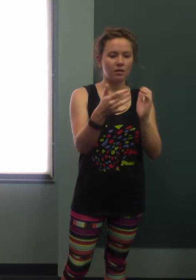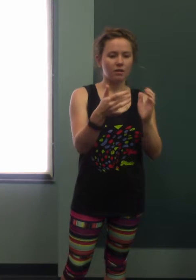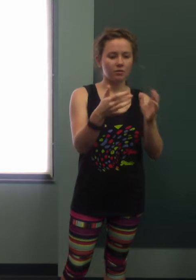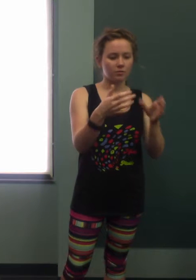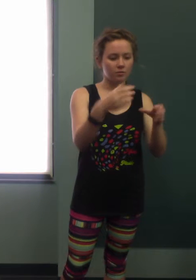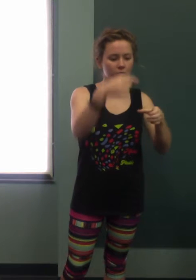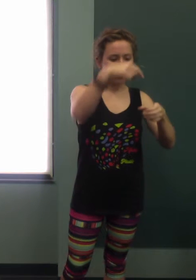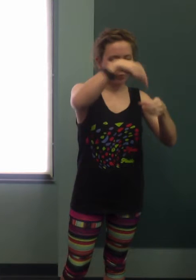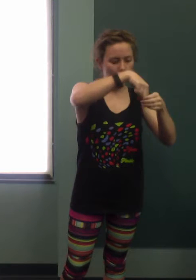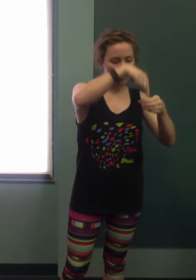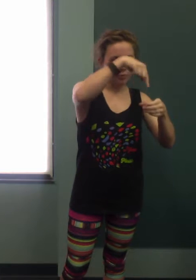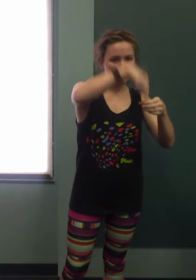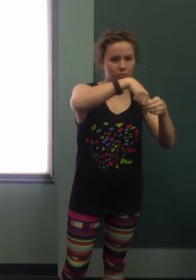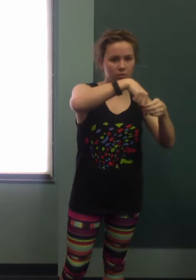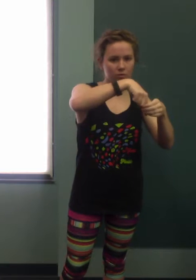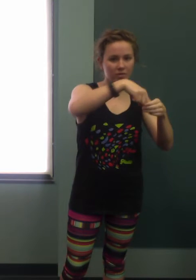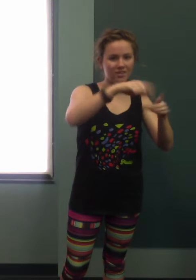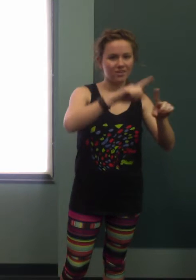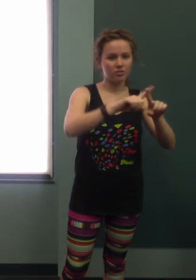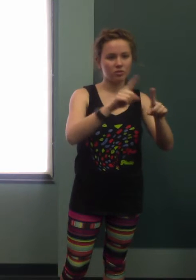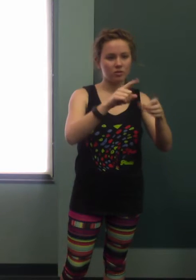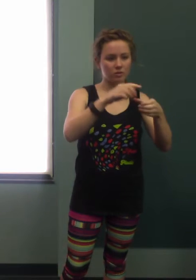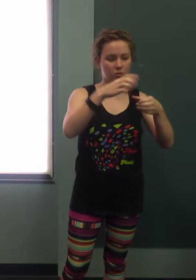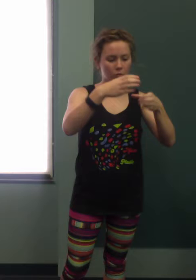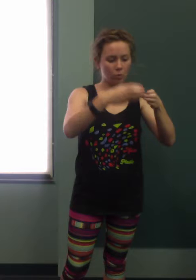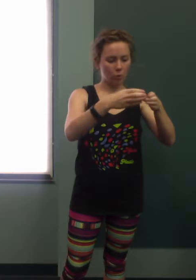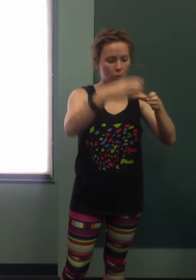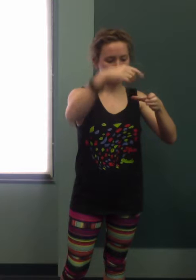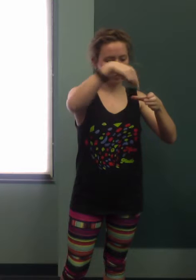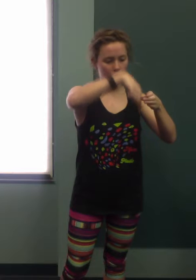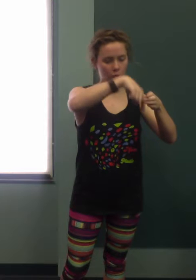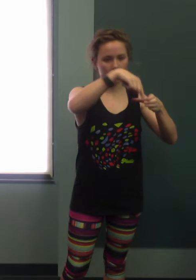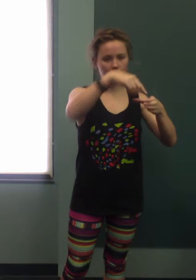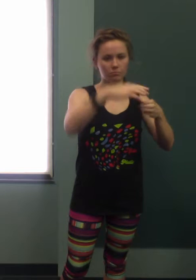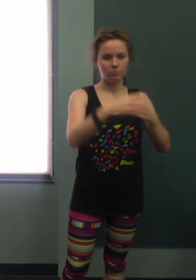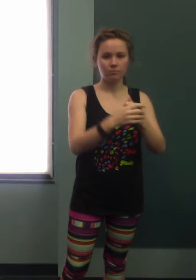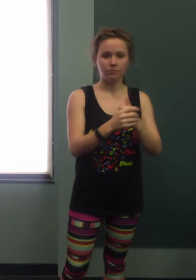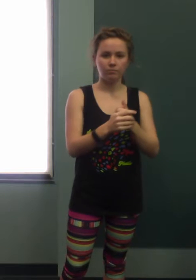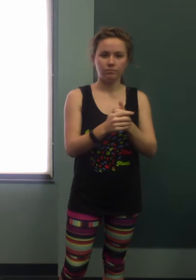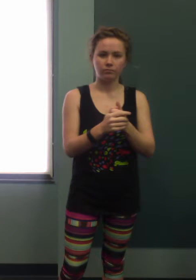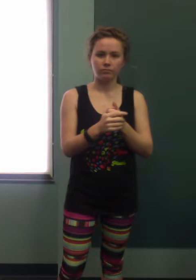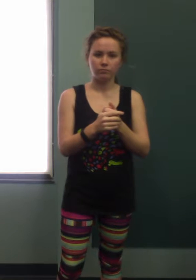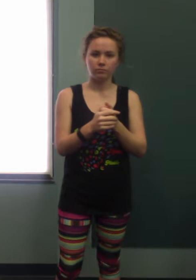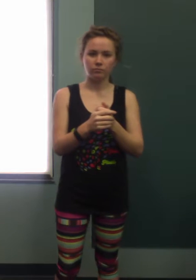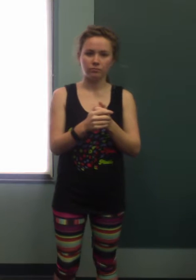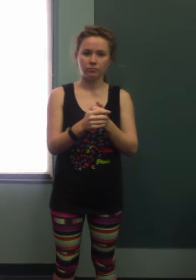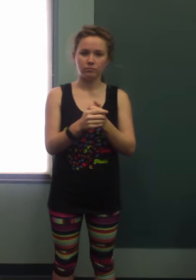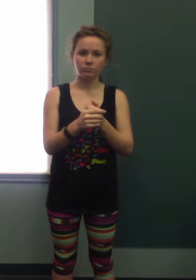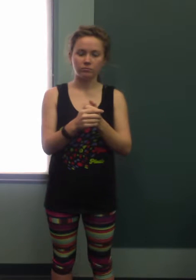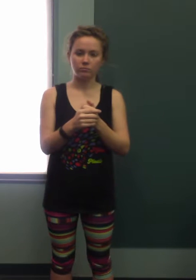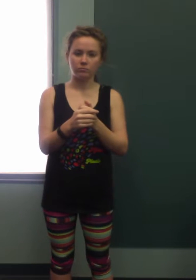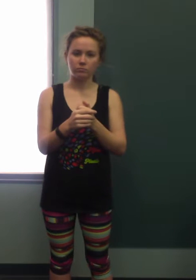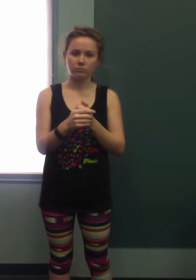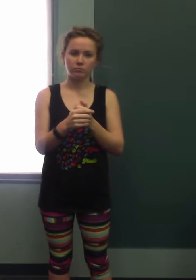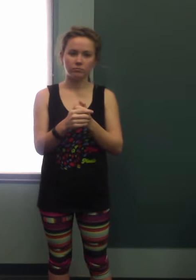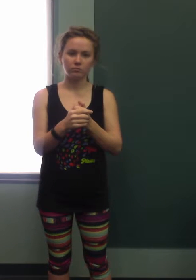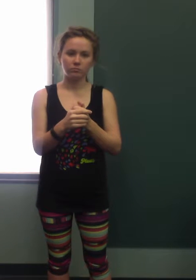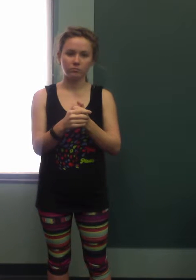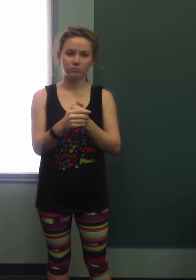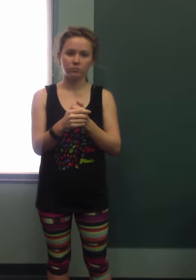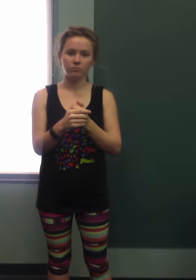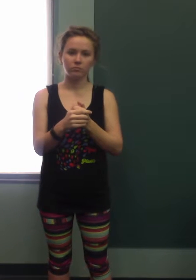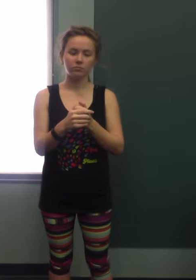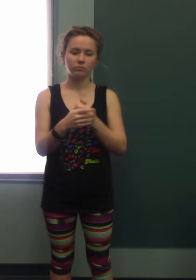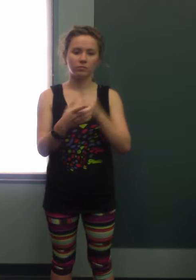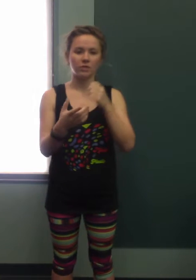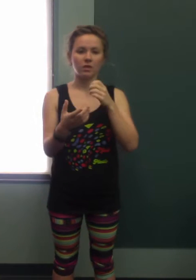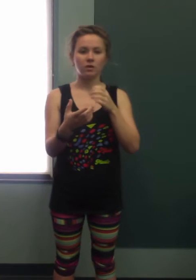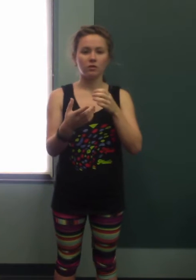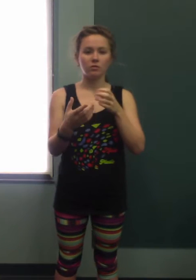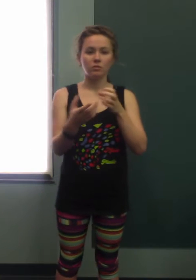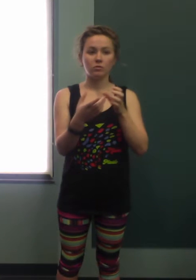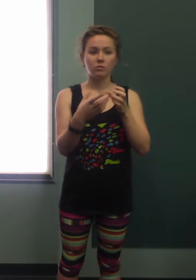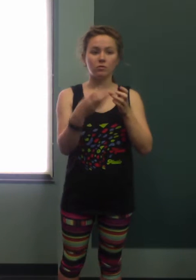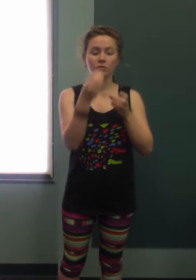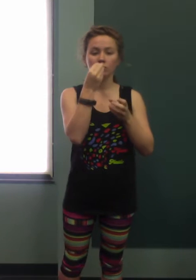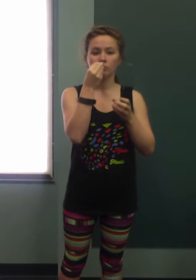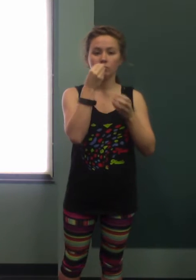Just like the food that goes through your digestive system is not technically inside your body. It's just moving through a hole in your body. We can eventually absorb